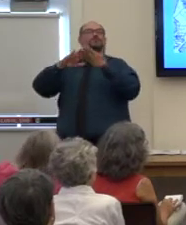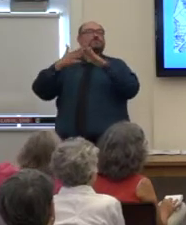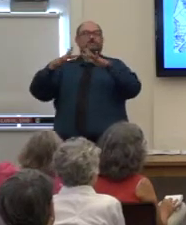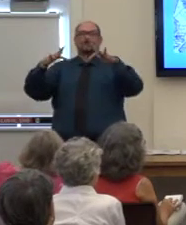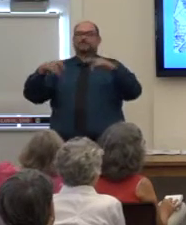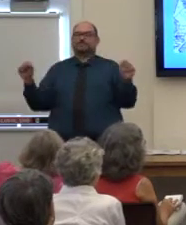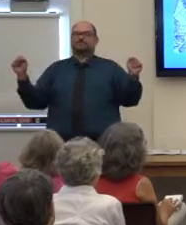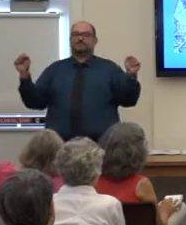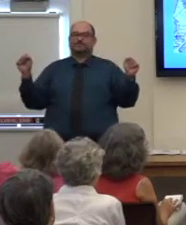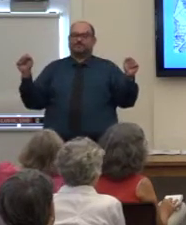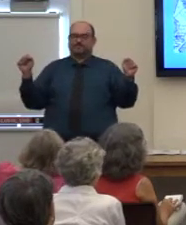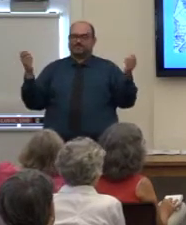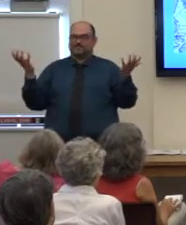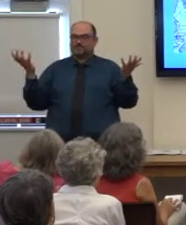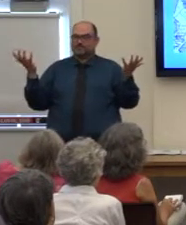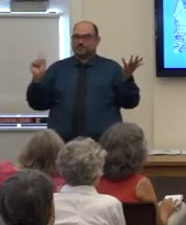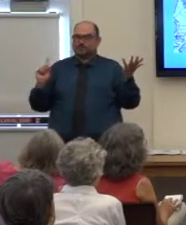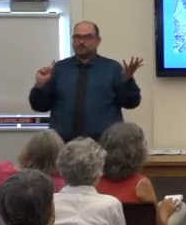had inhabited.